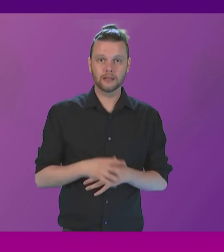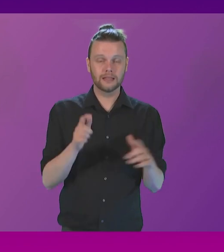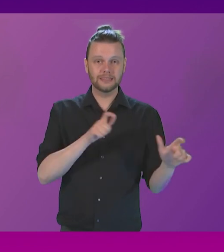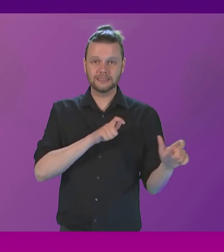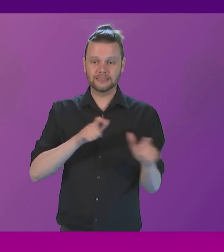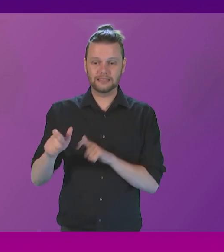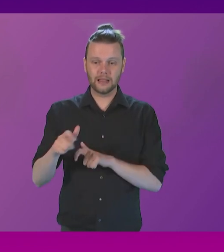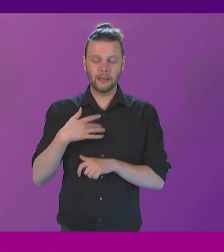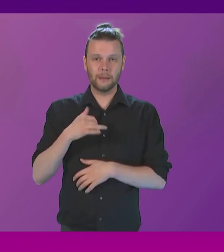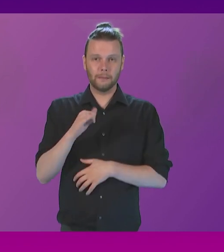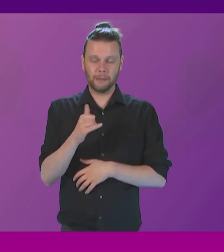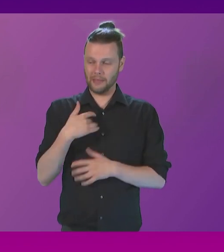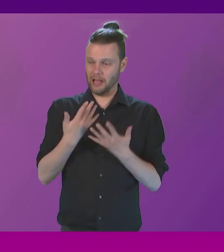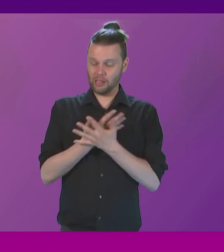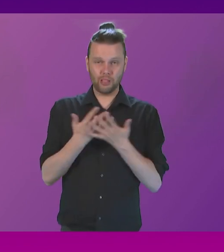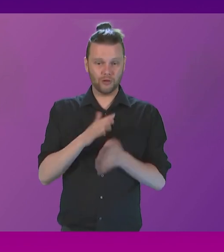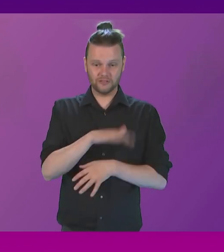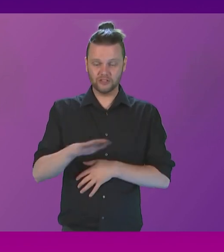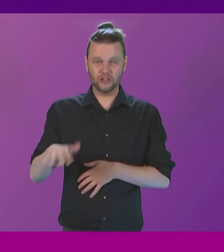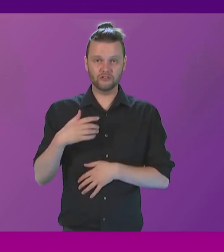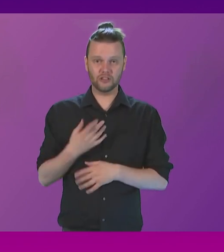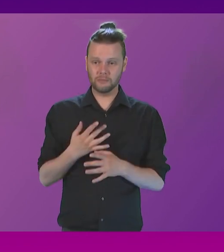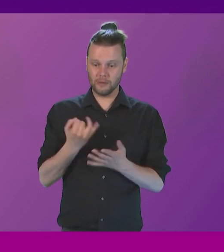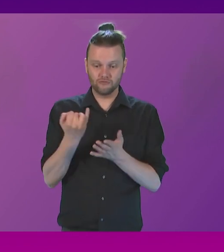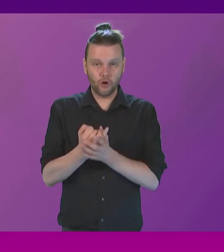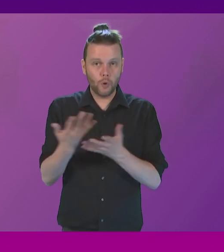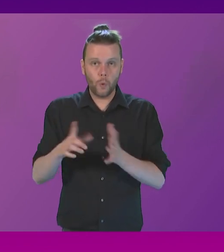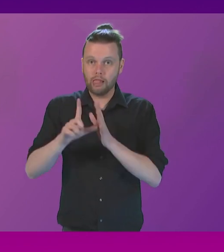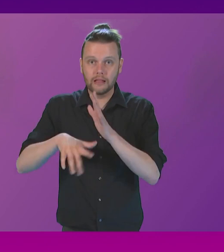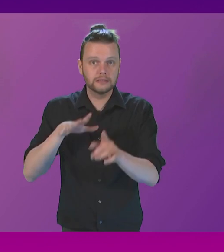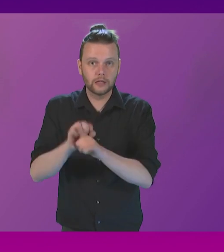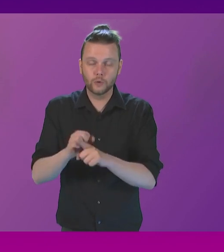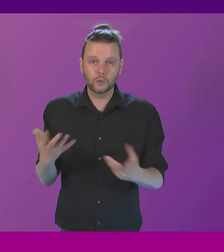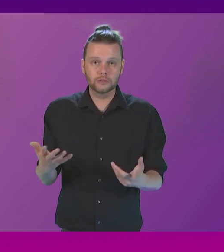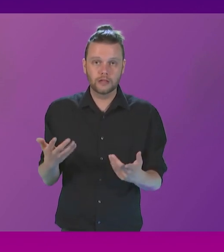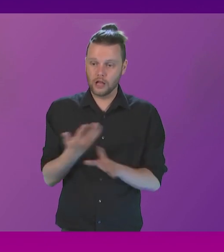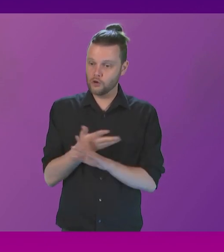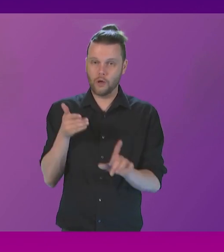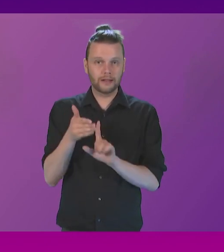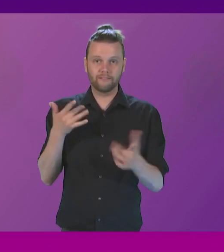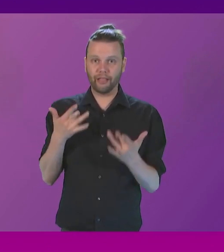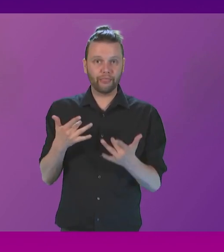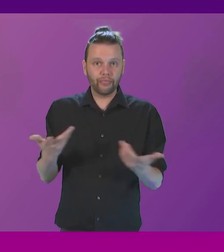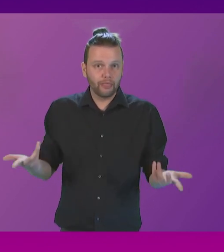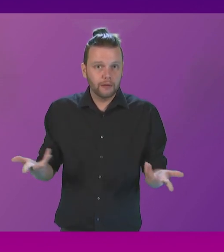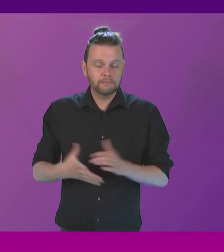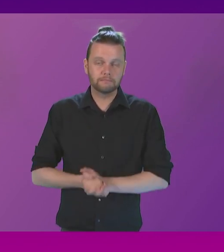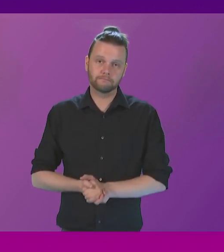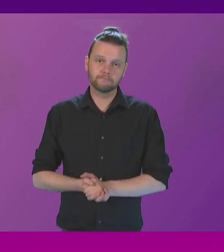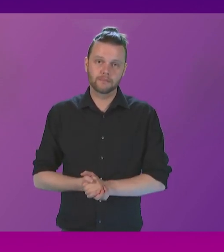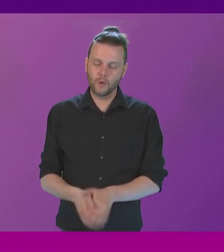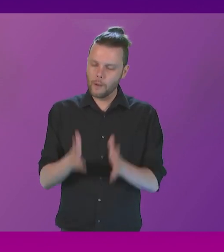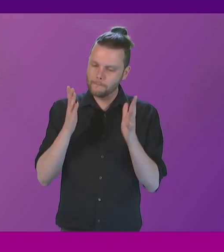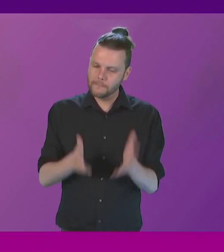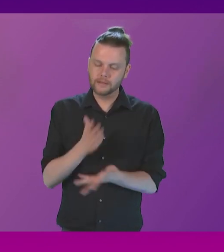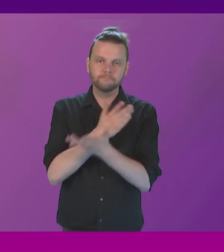may be many children who were wrongly or late diagnosed that have not been identified. We must